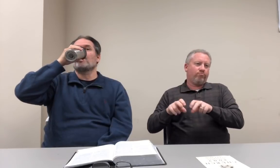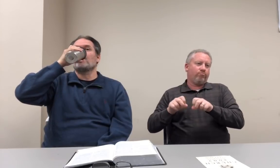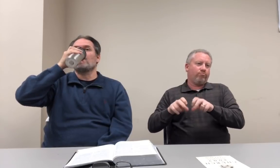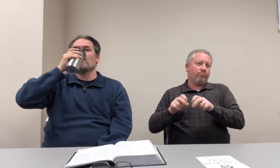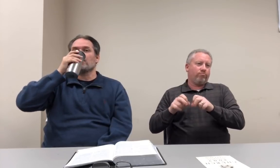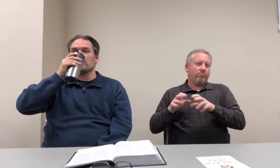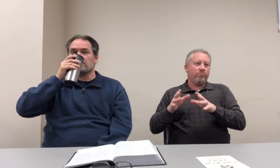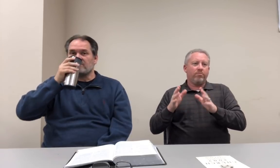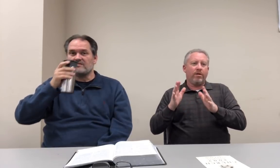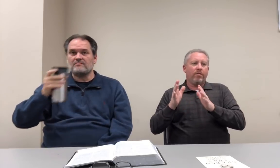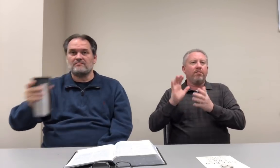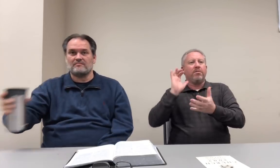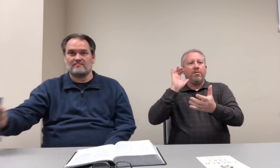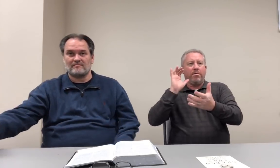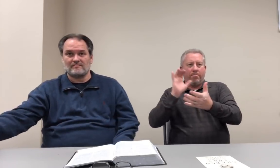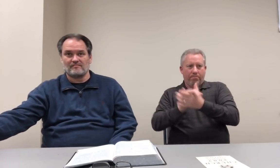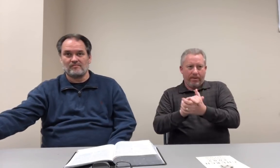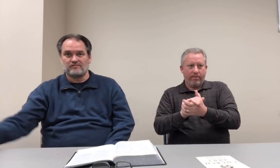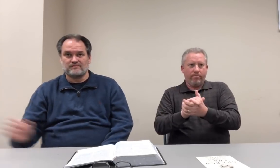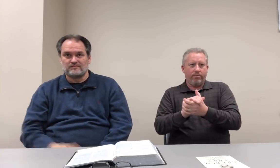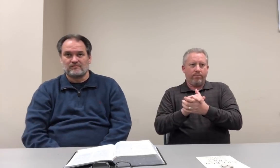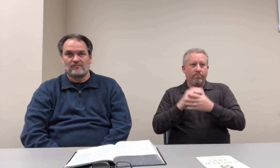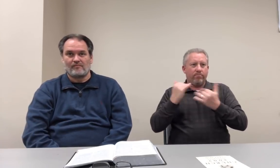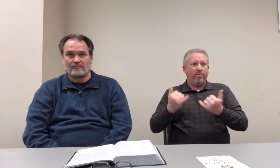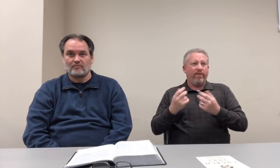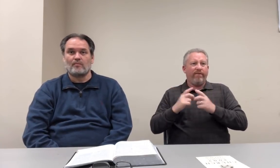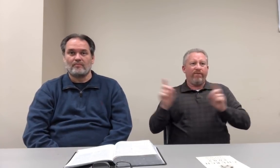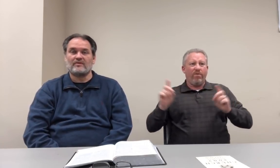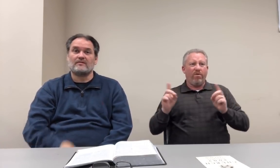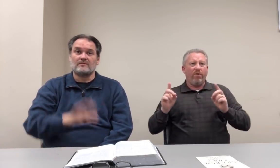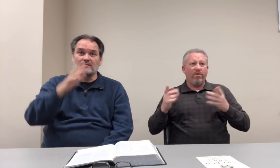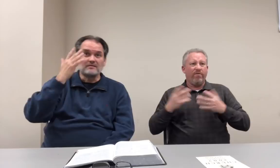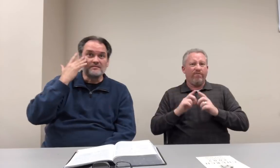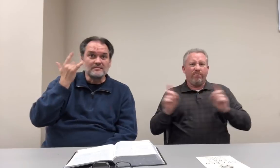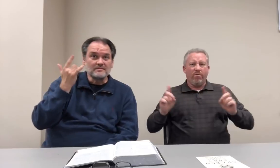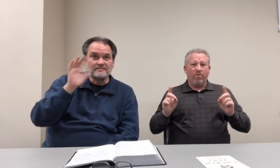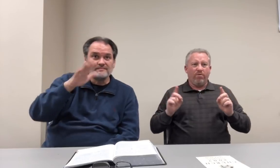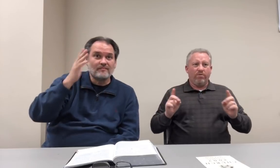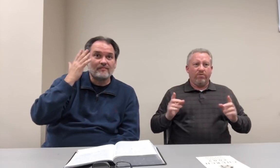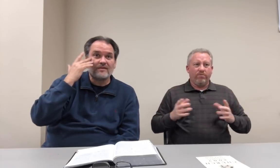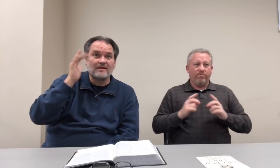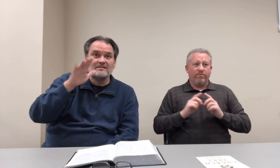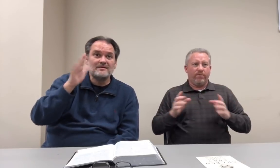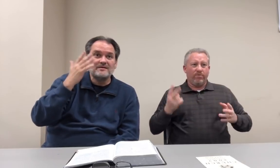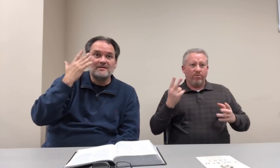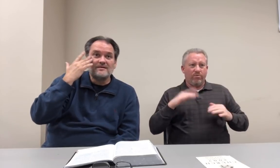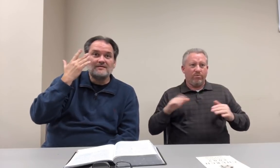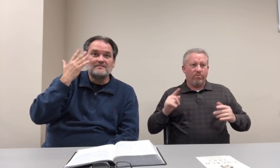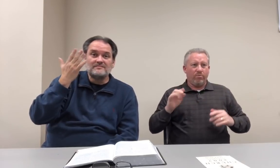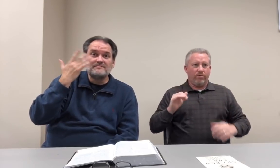right? He did not deny himself. He did not deny his word. He did not deny his nature.